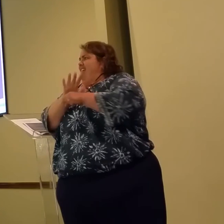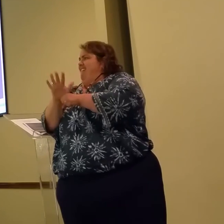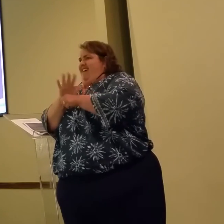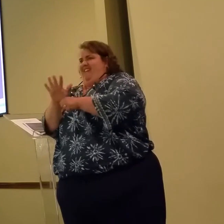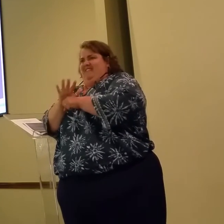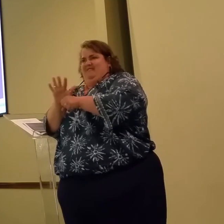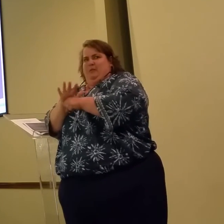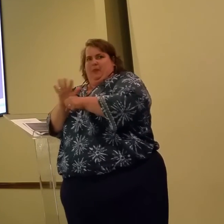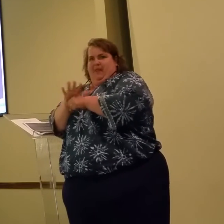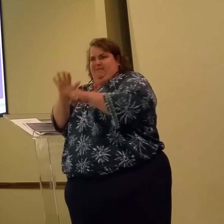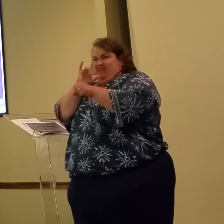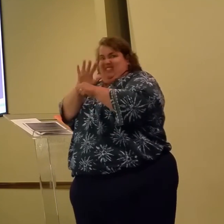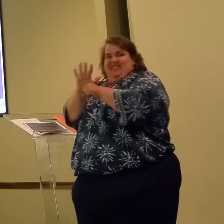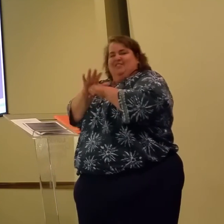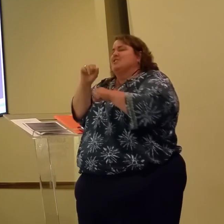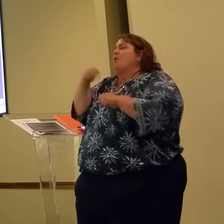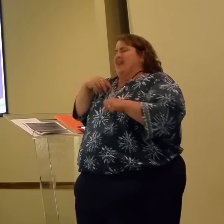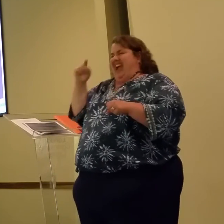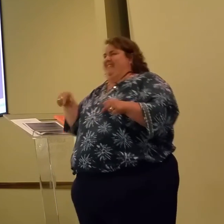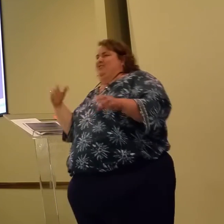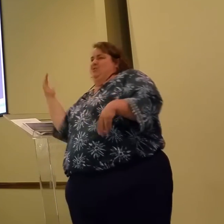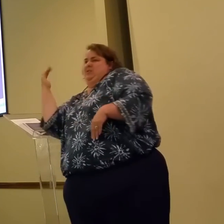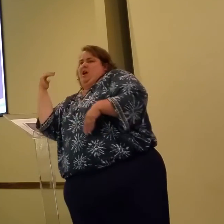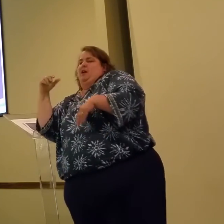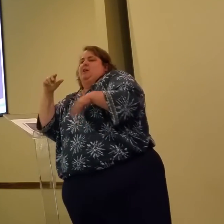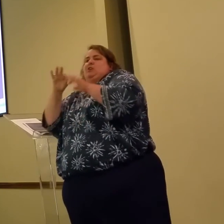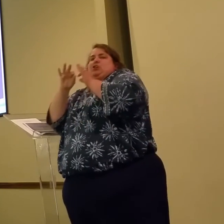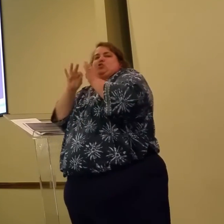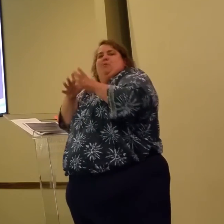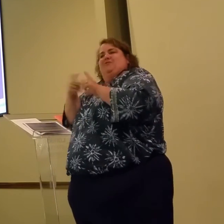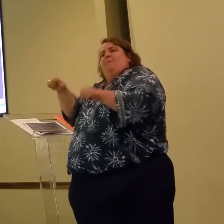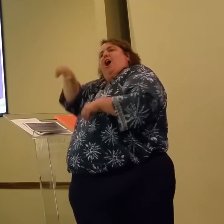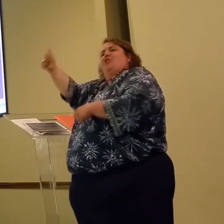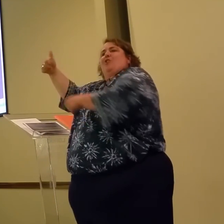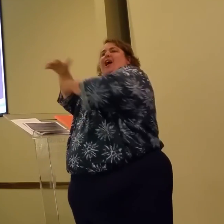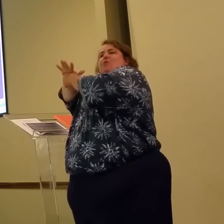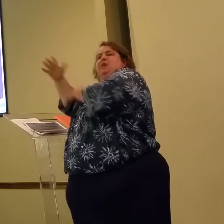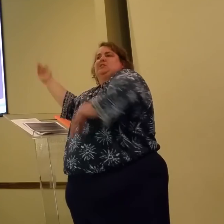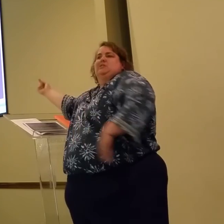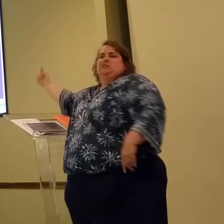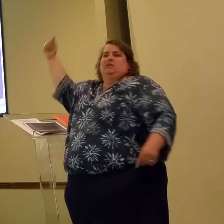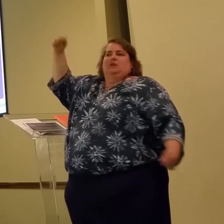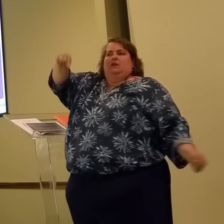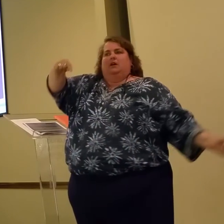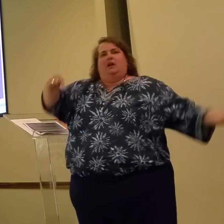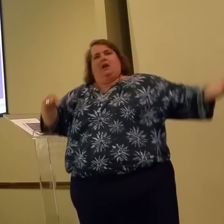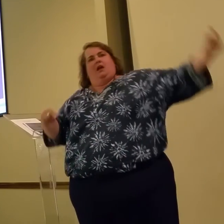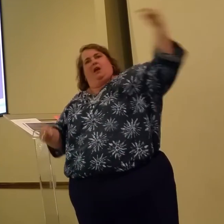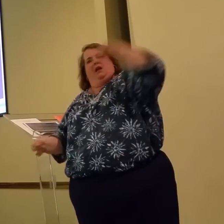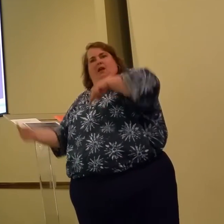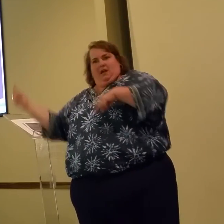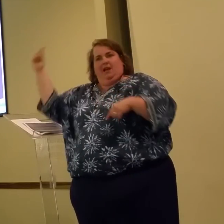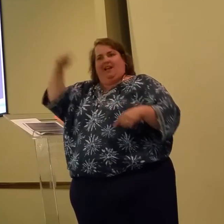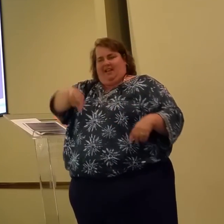That's not enough, of course. So we may have to bring interpreters from other areas into this